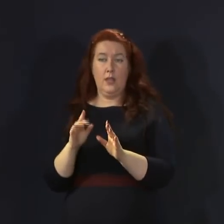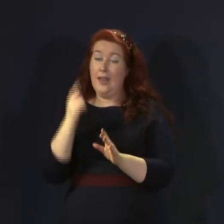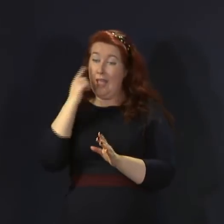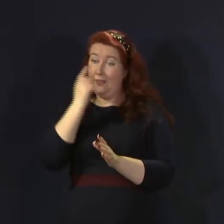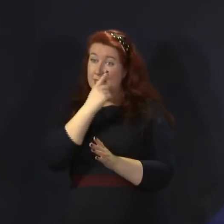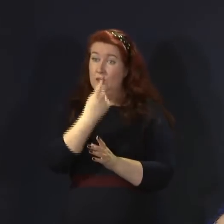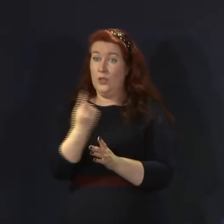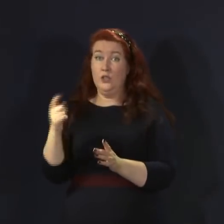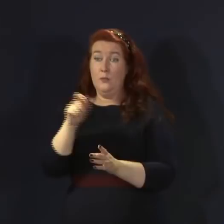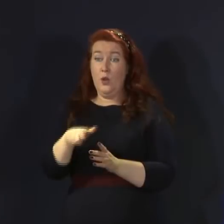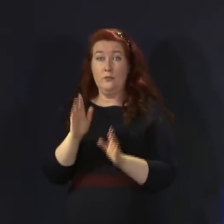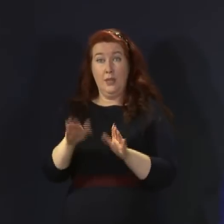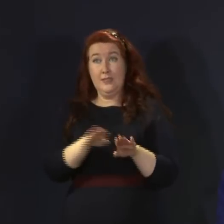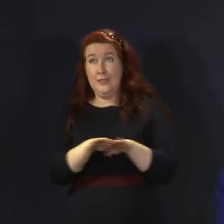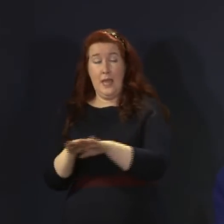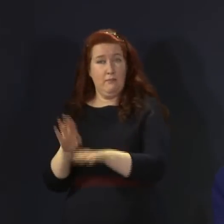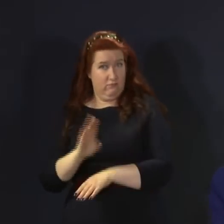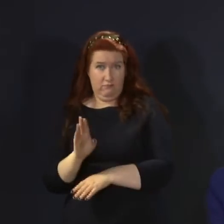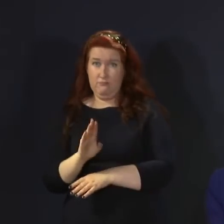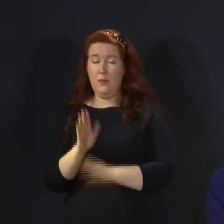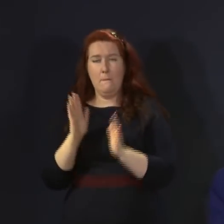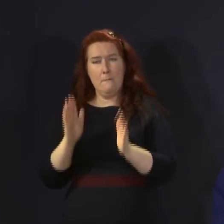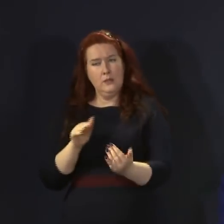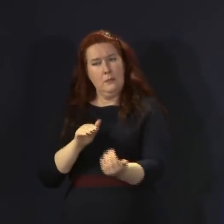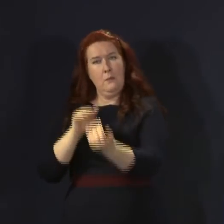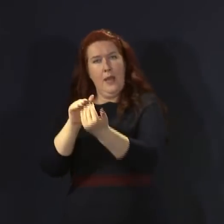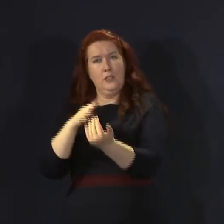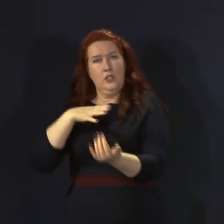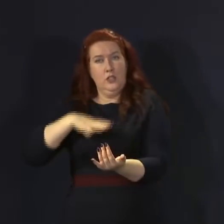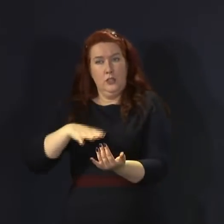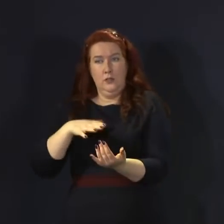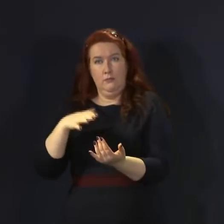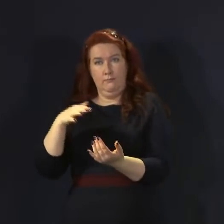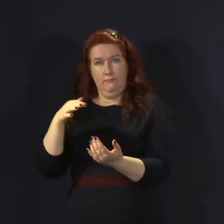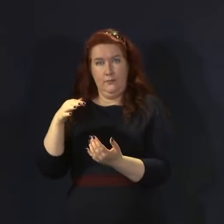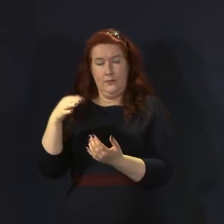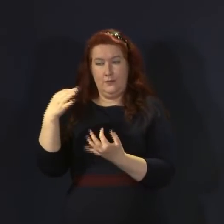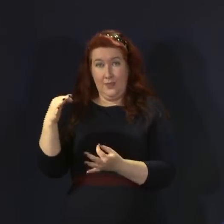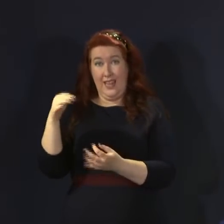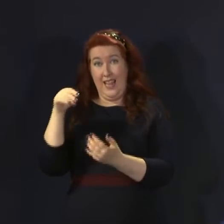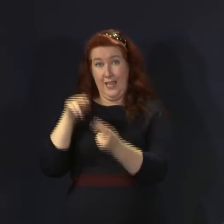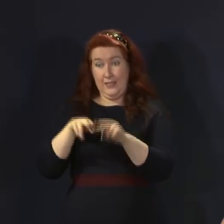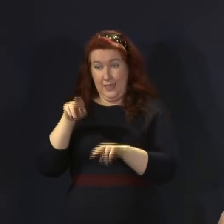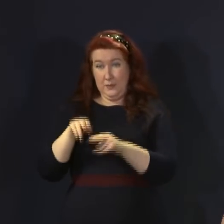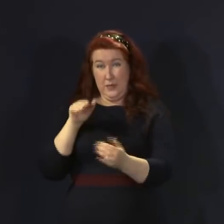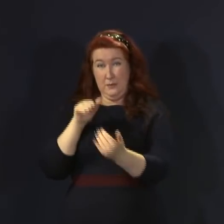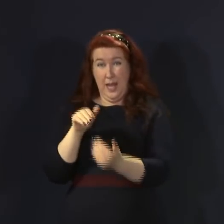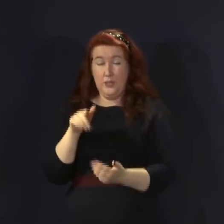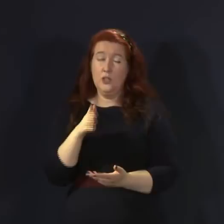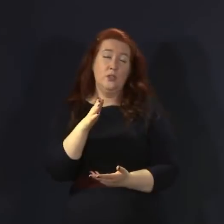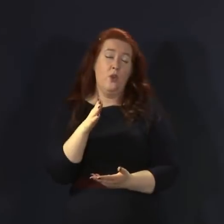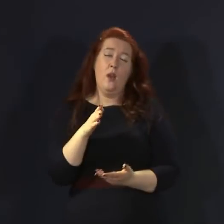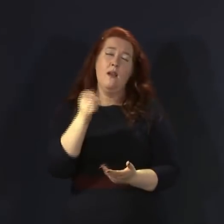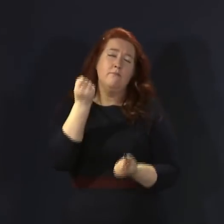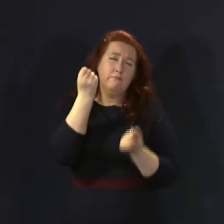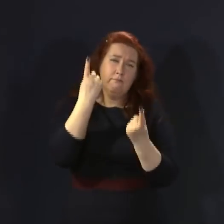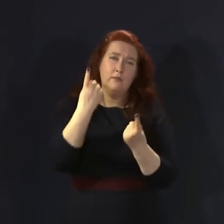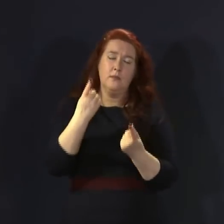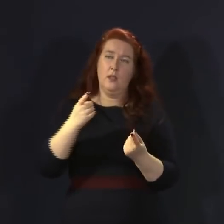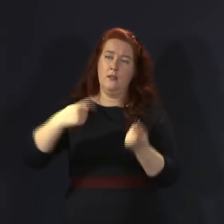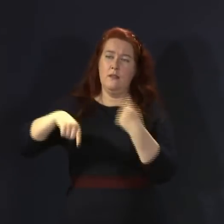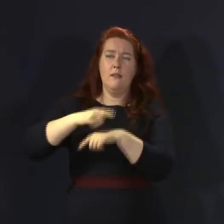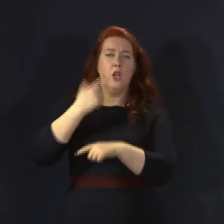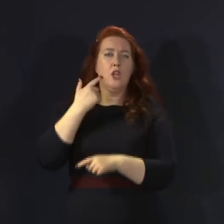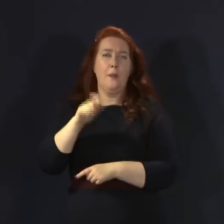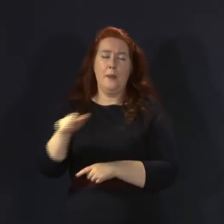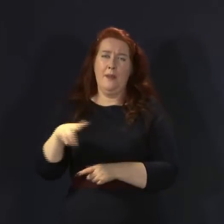to be the same as long as it meets the conditions of assessment relative to the course. So, this is an anxious time for young people, I recognise